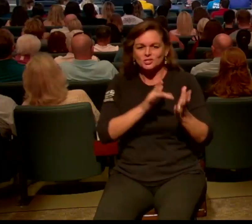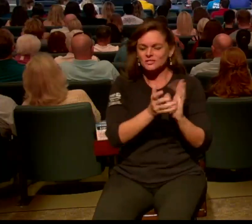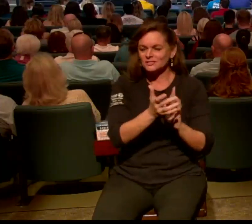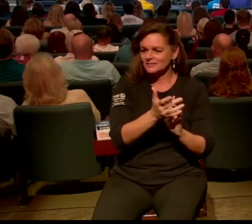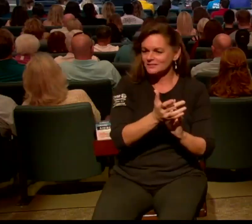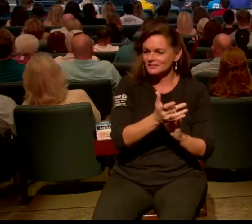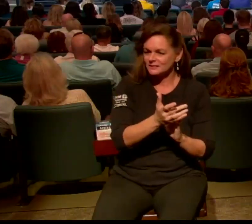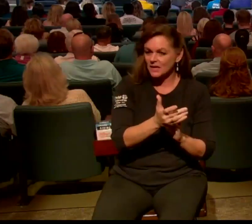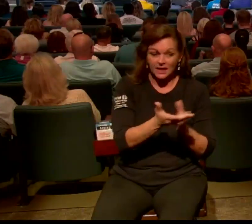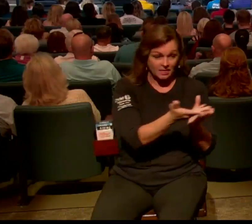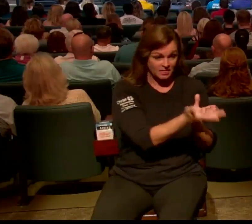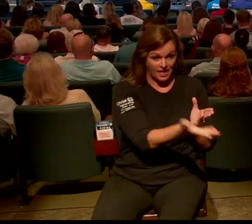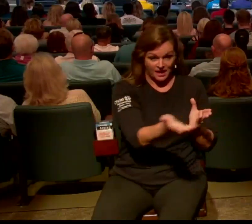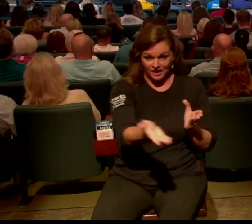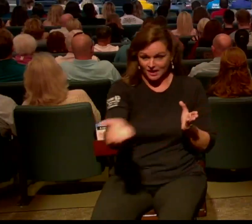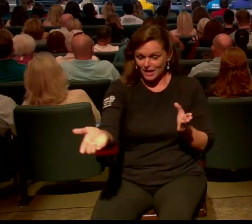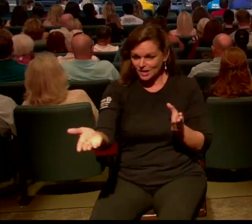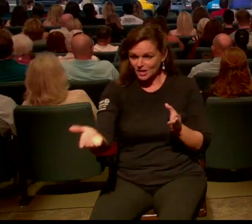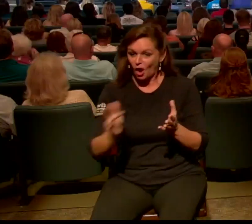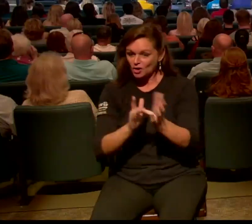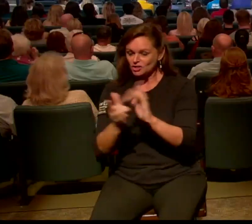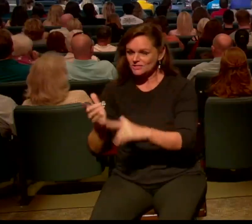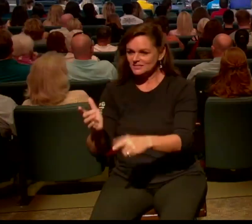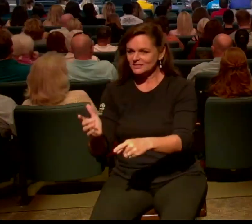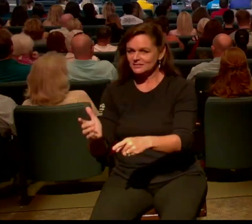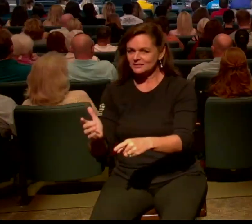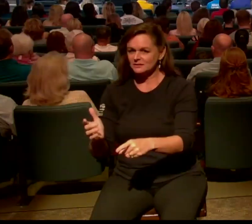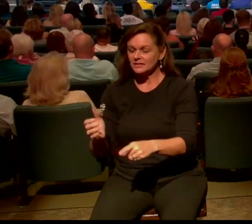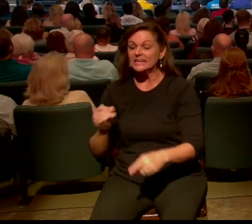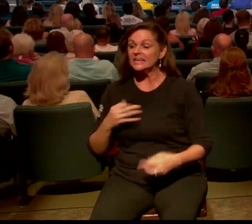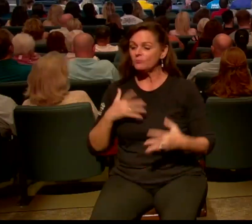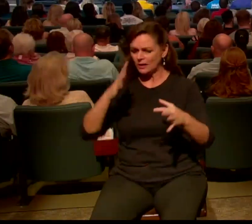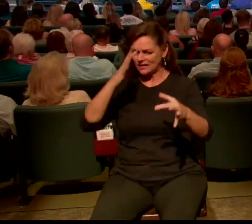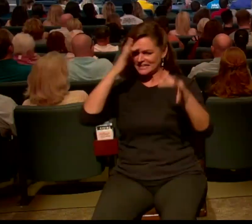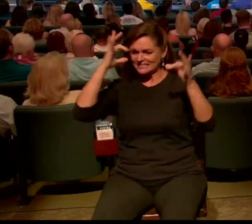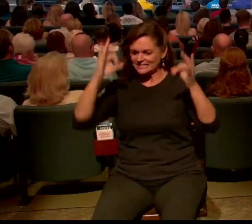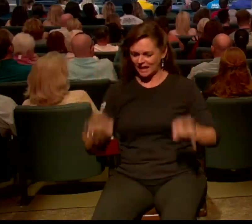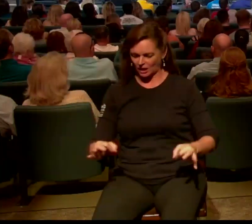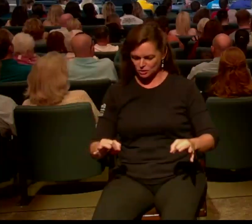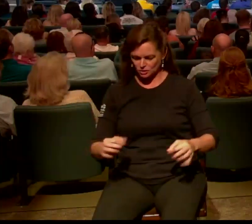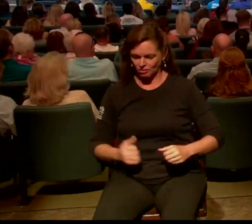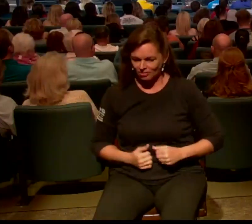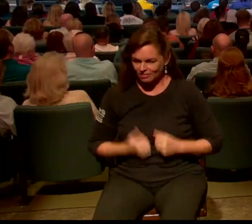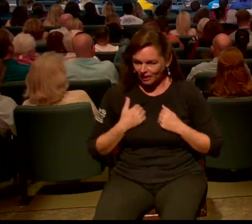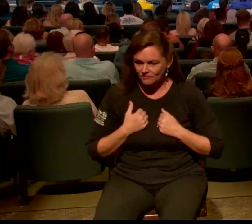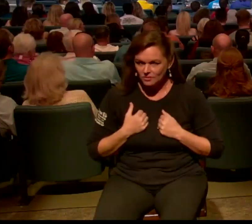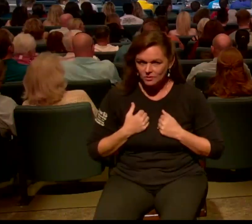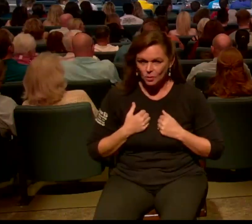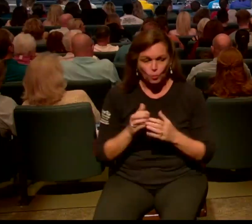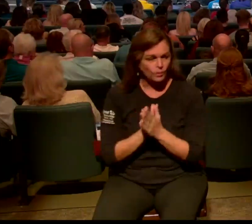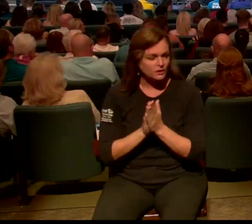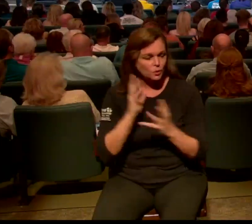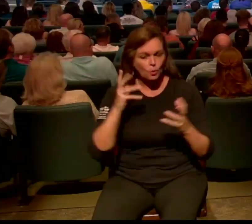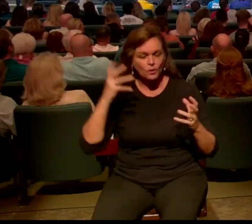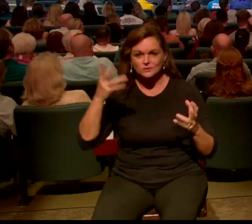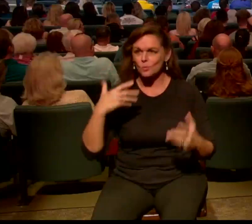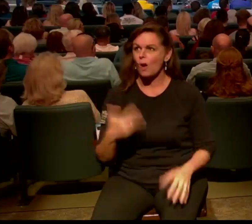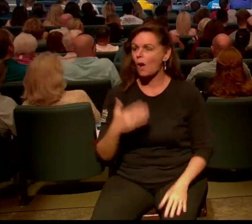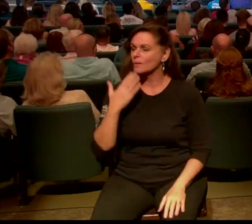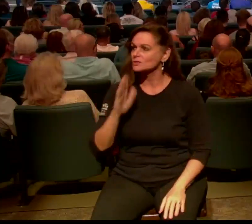Wow. If we understood this and had an intentional life about this, we could go around and say, it's been a good